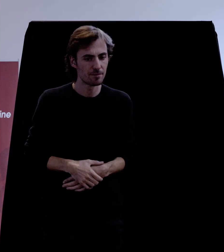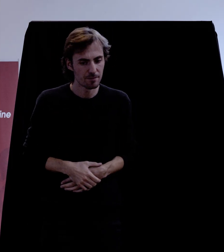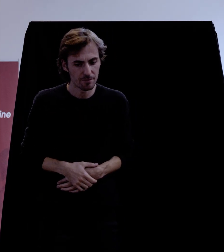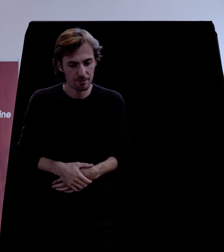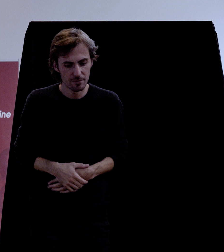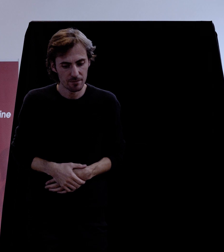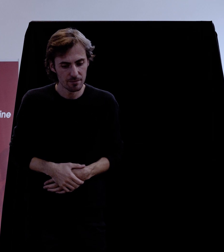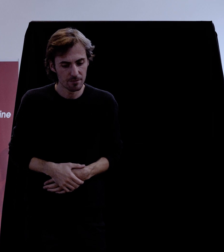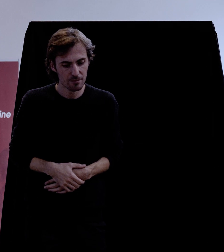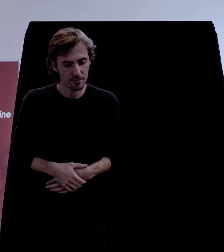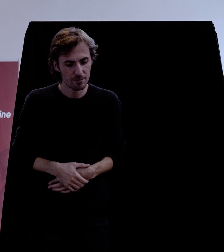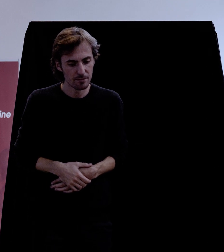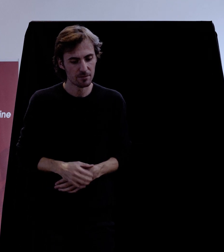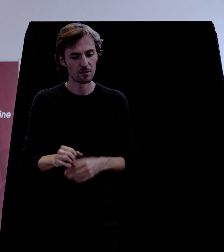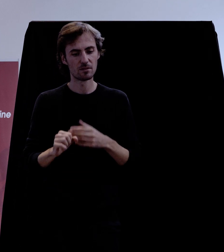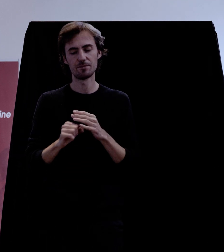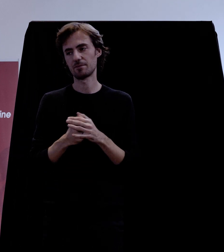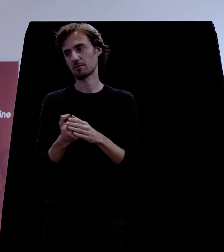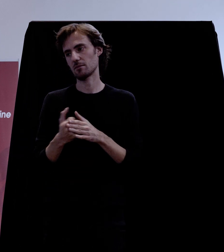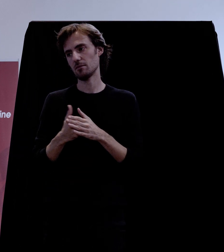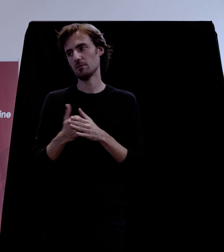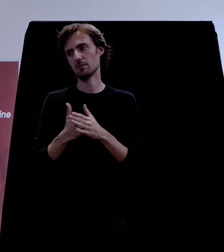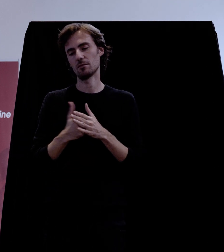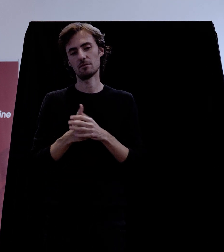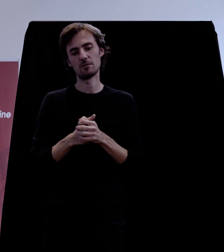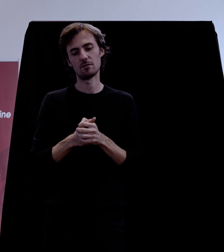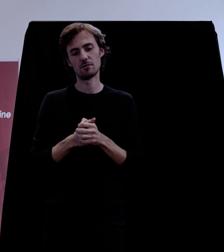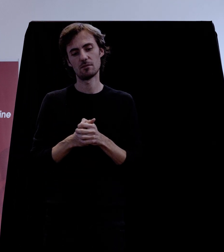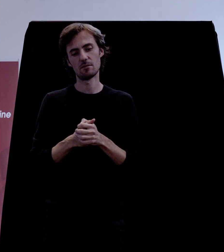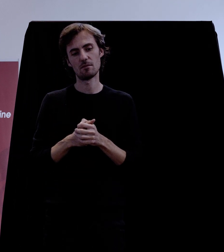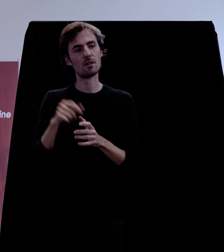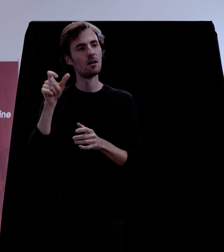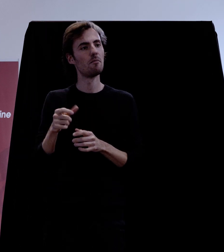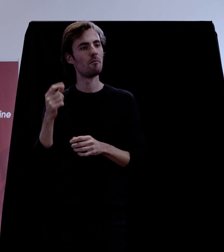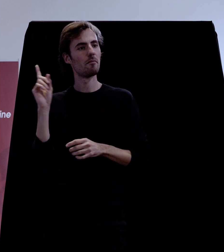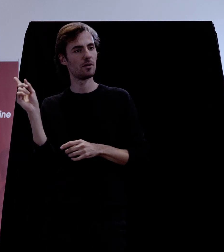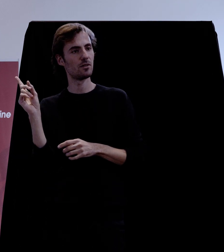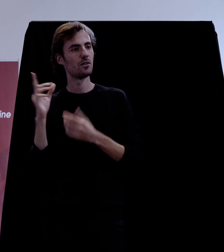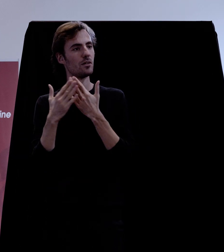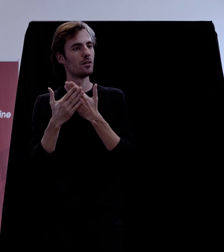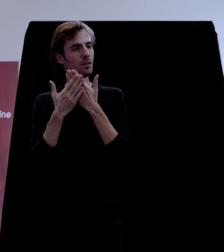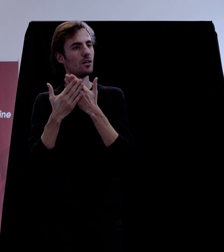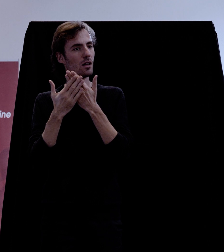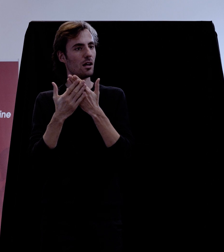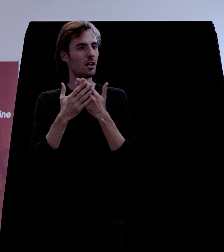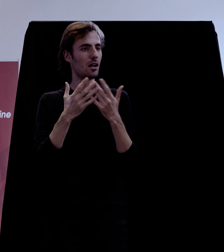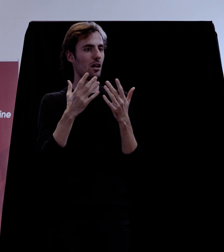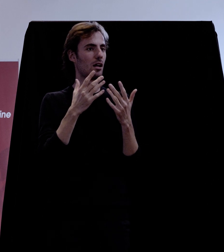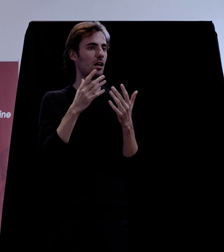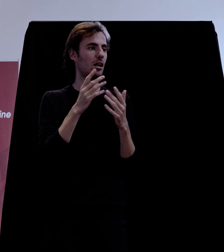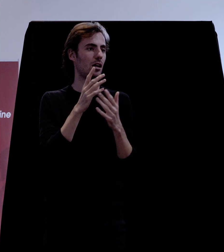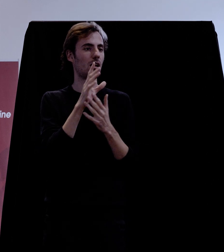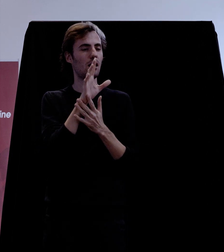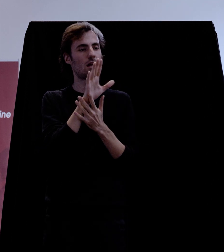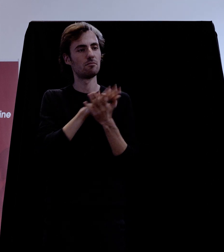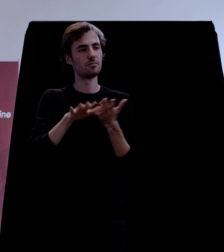me at Central Michigan where I worked. He was a student there. He said, "I see you have a charge lab. I have charge. Could I come and be part of your lab?" And